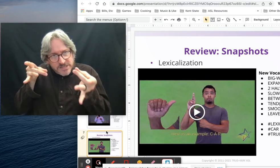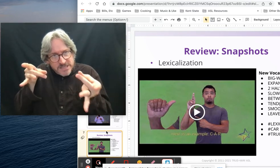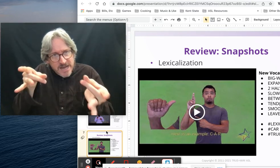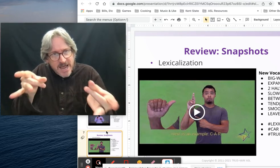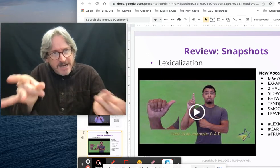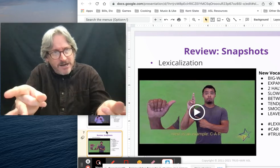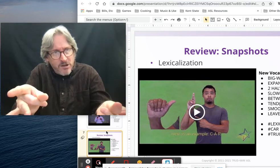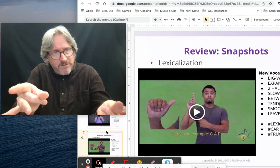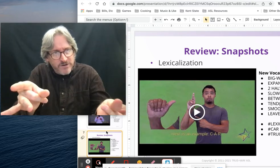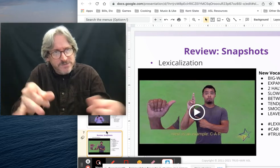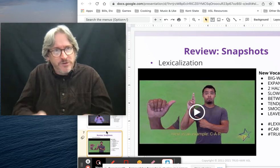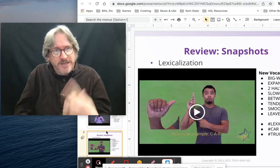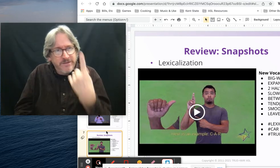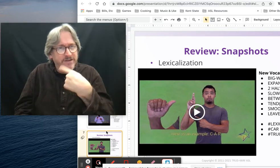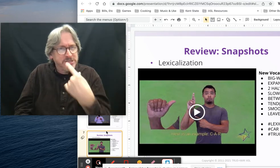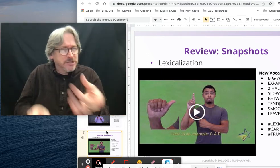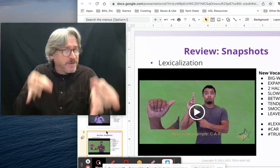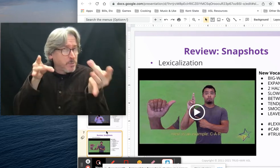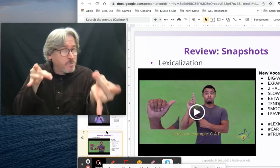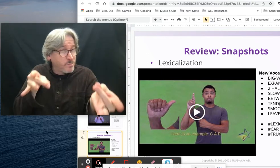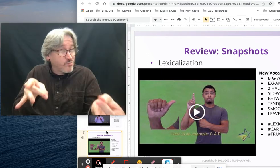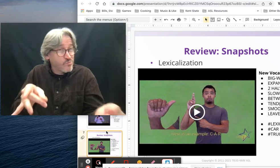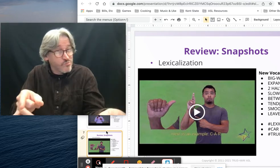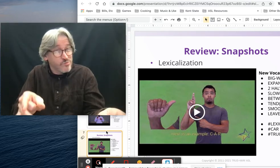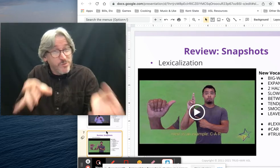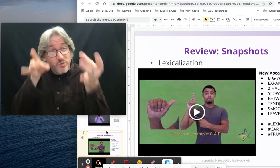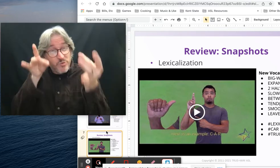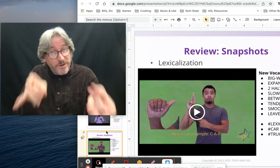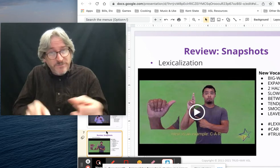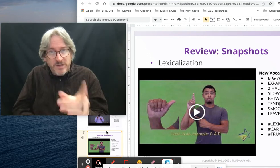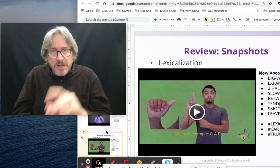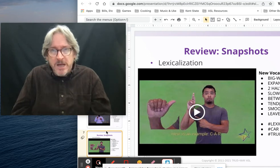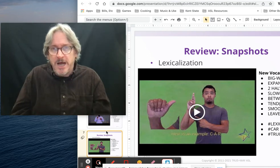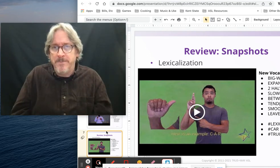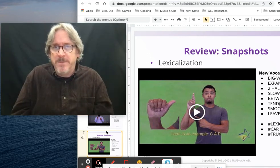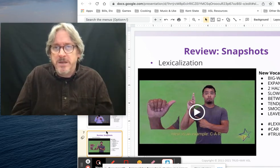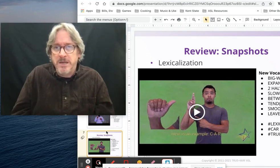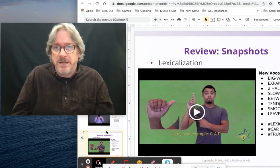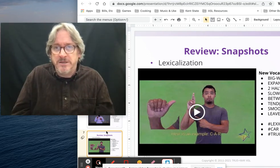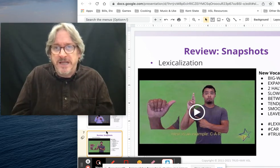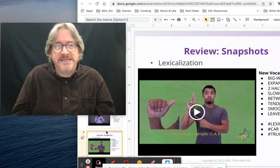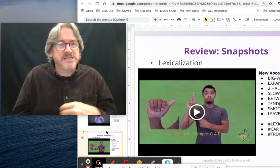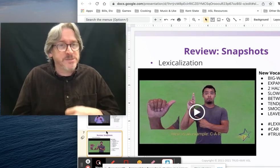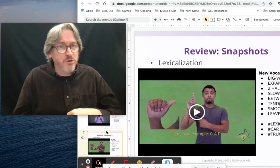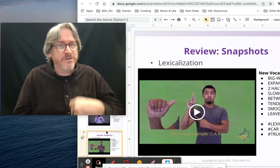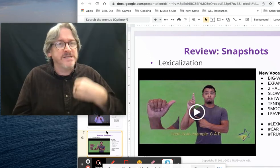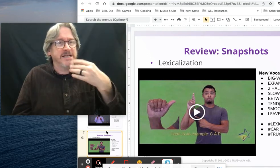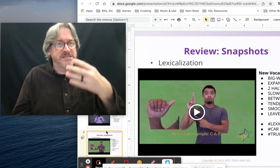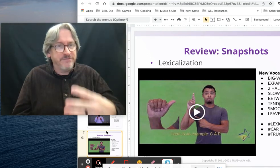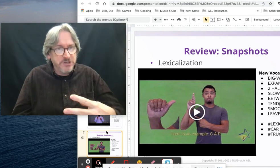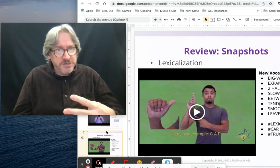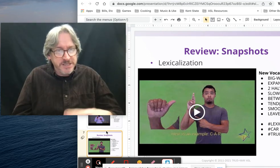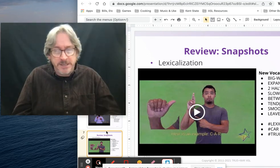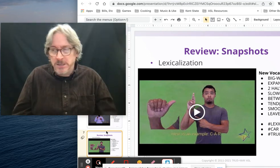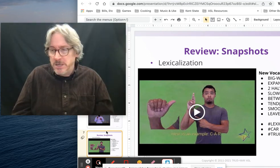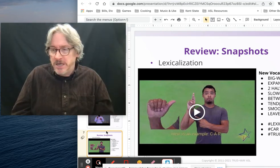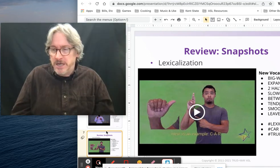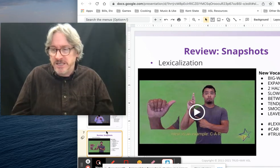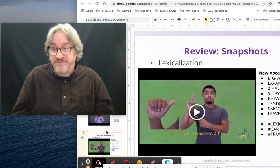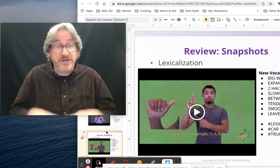and slide it along very smoothly, and the face looks very smooth, right? It's the smoothness, it's